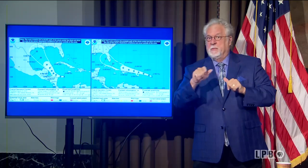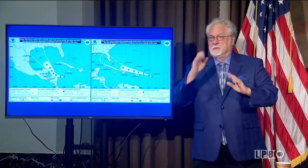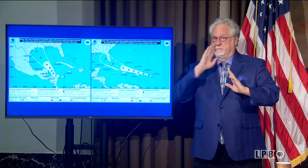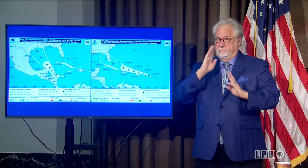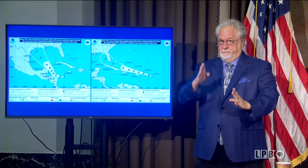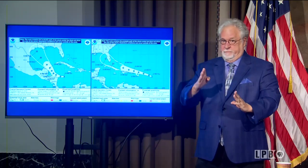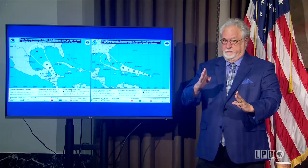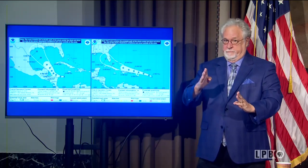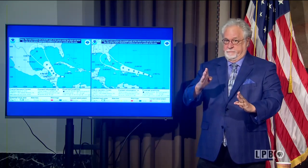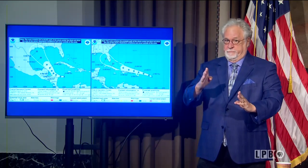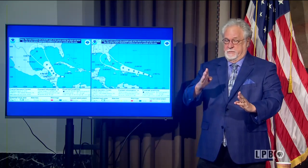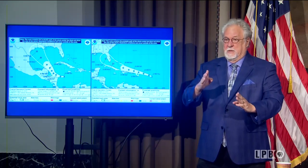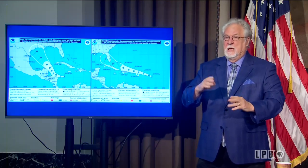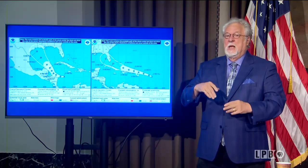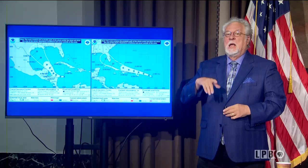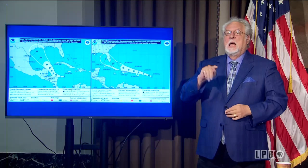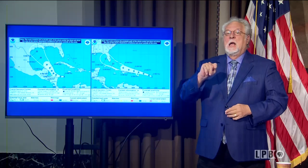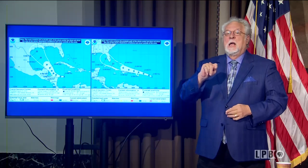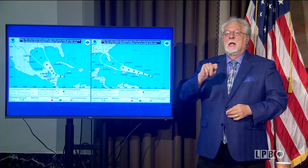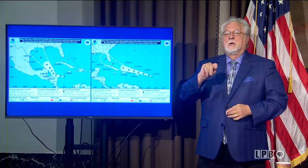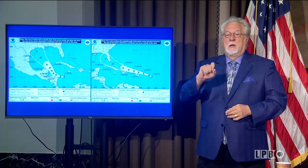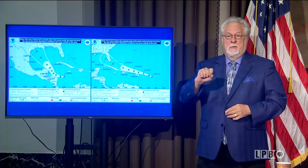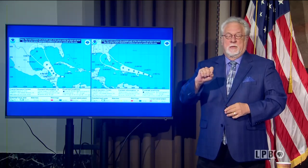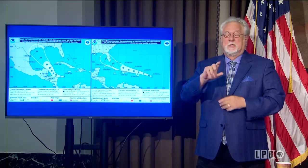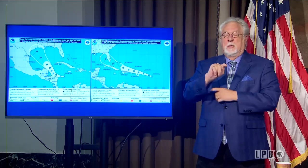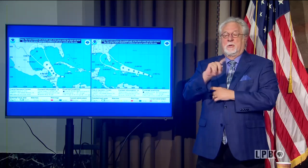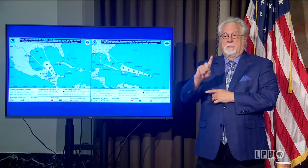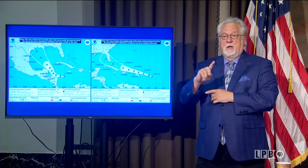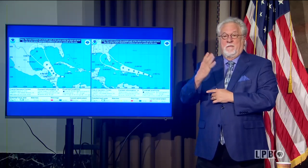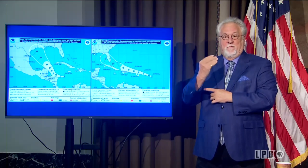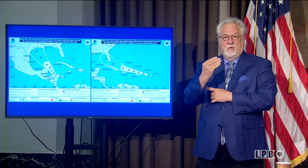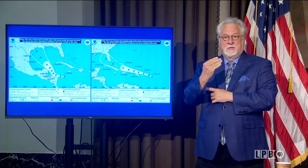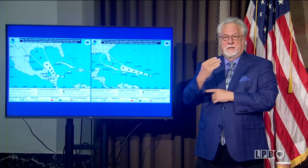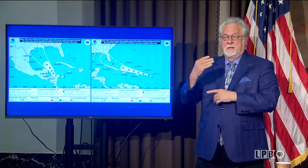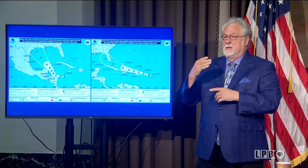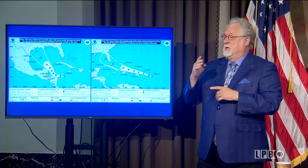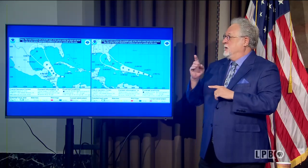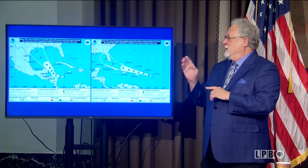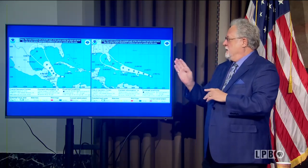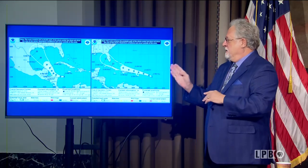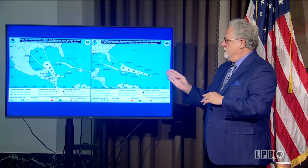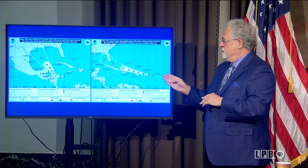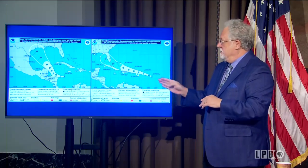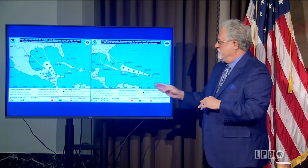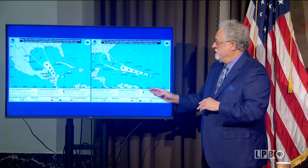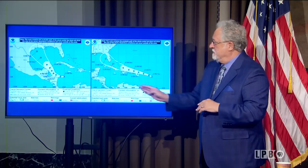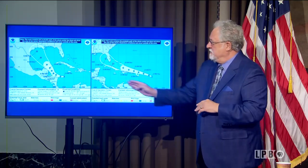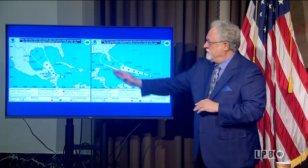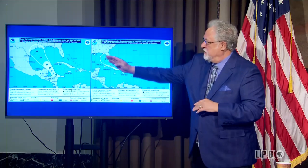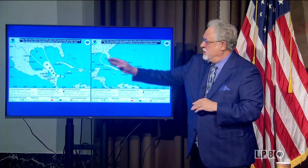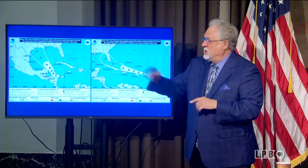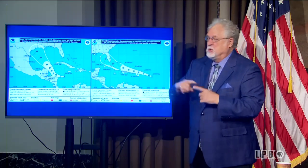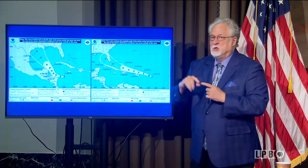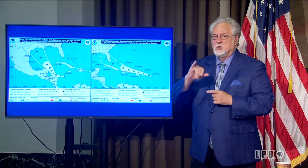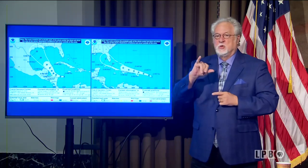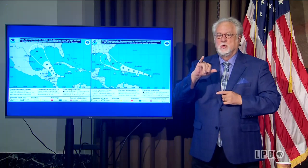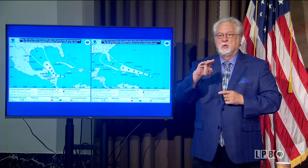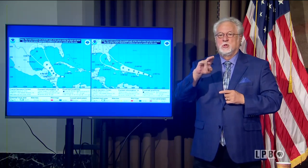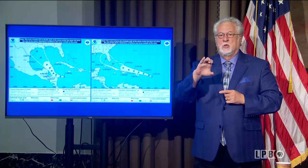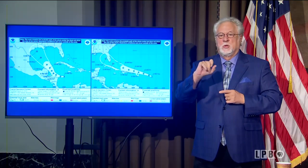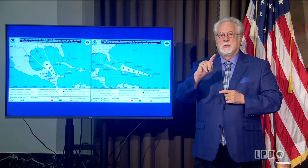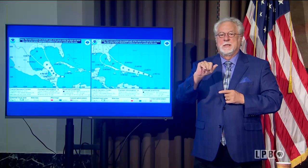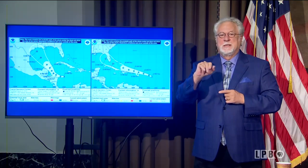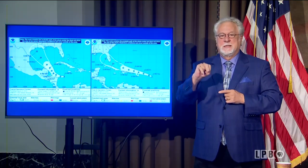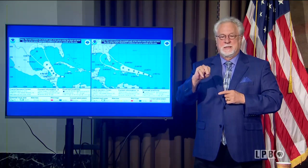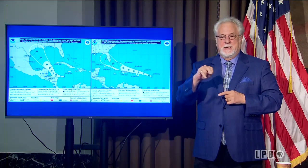attention. Tropical Depression 14 is moving westward toward the Yucatan Peninsula by late Saturday before